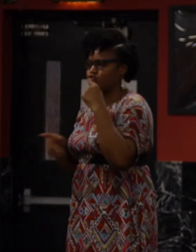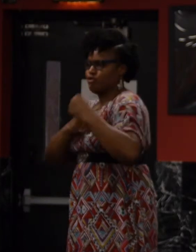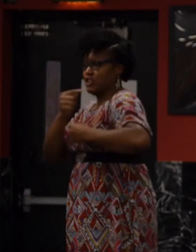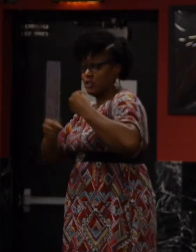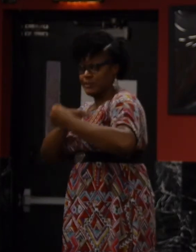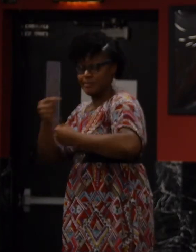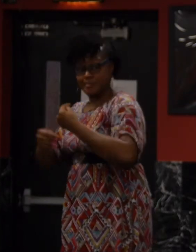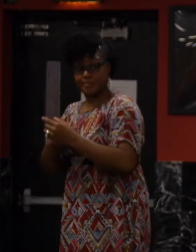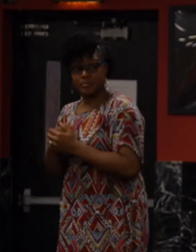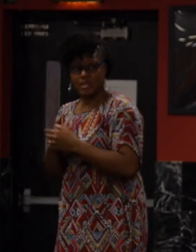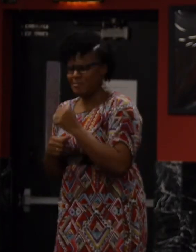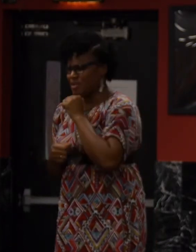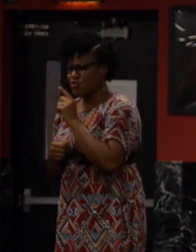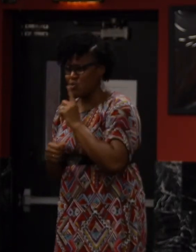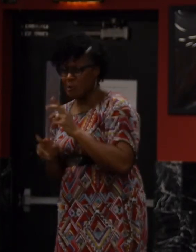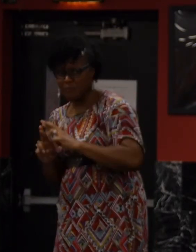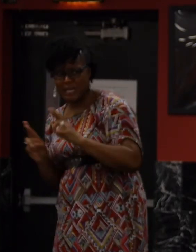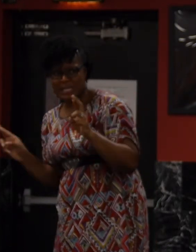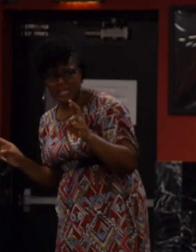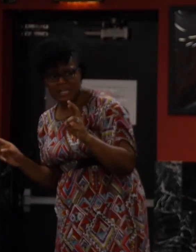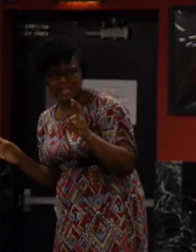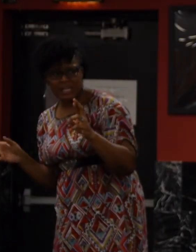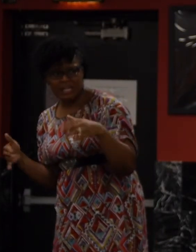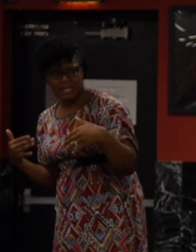And so I'm not sure, are we,